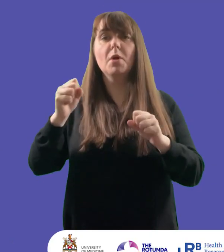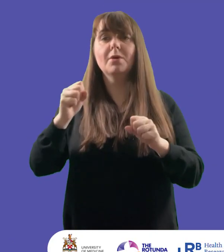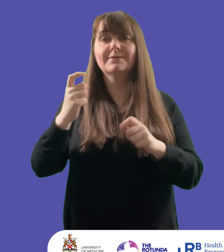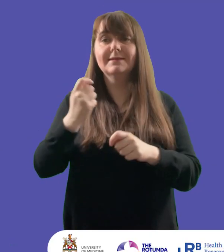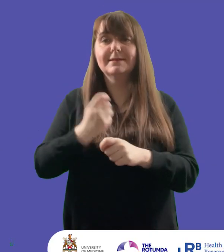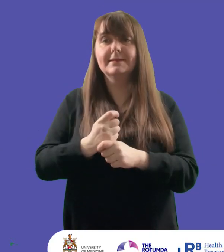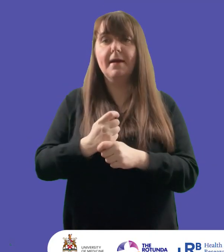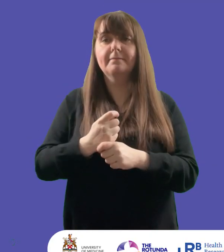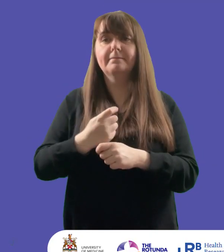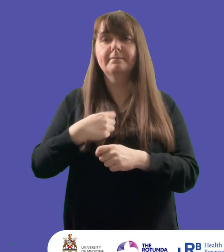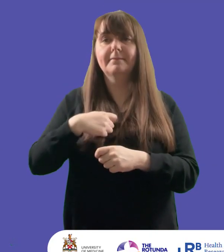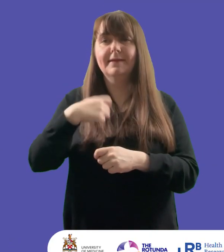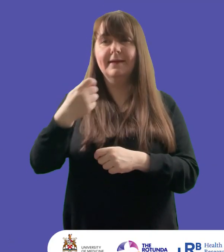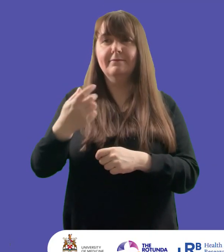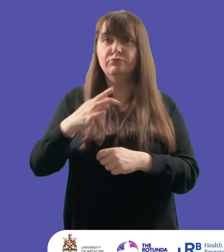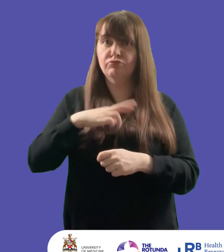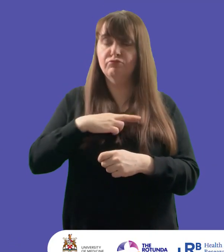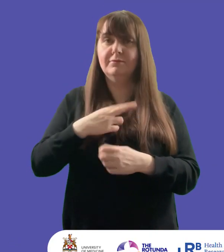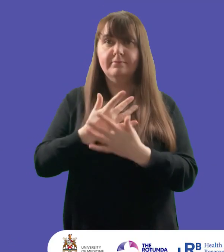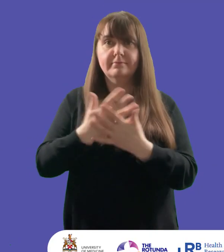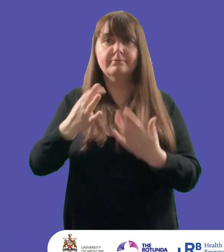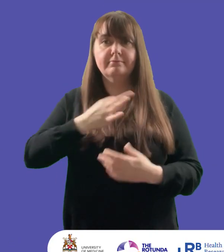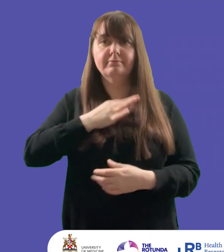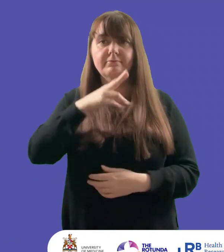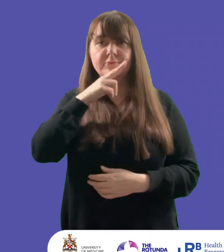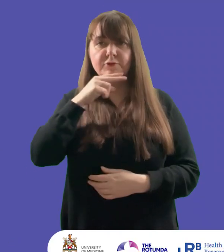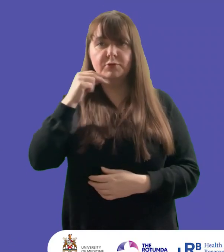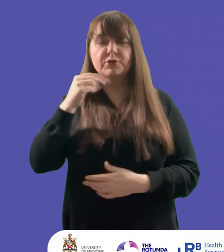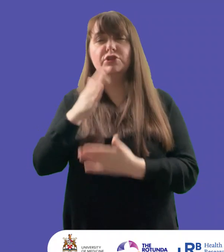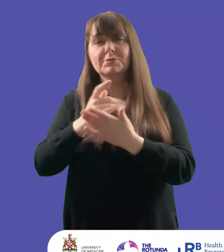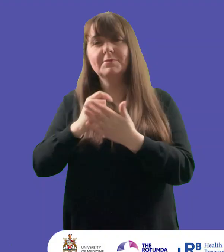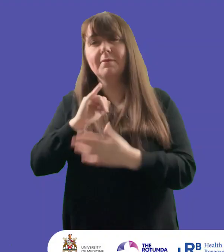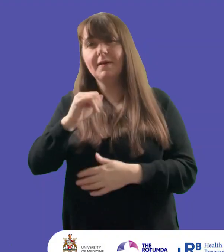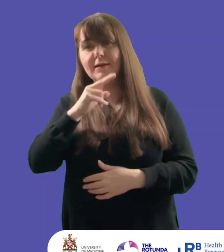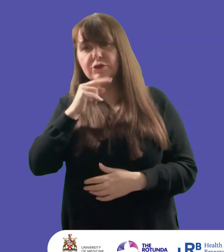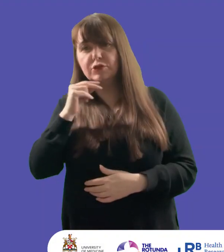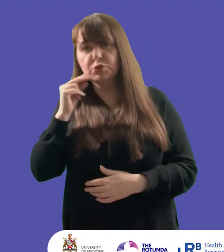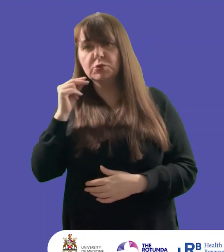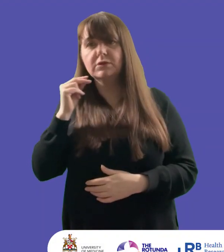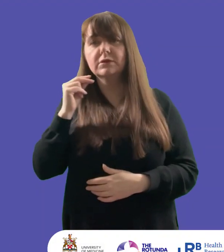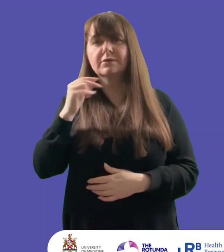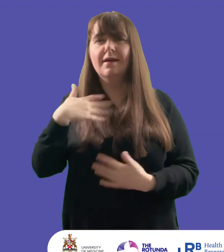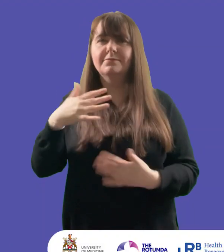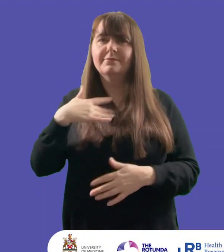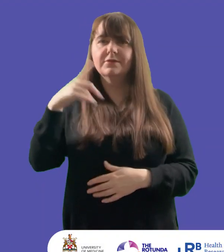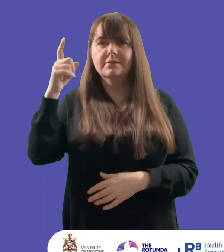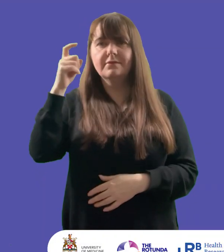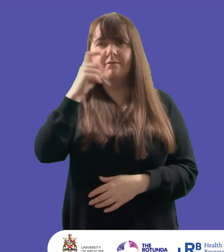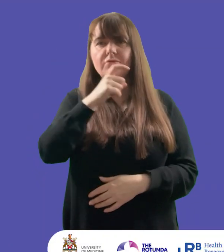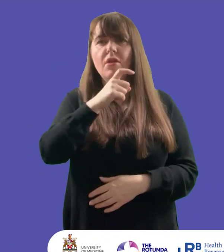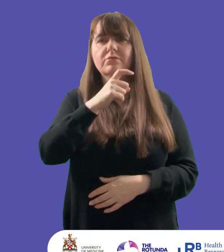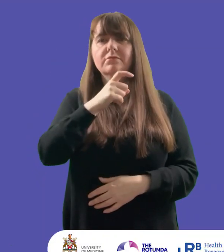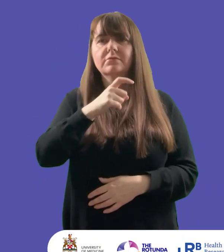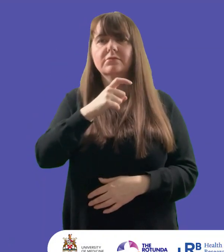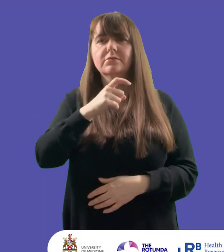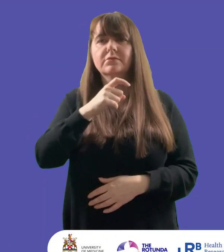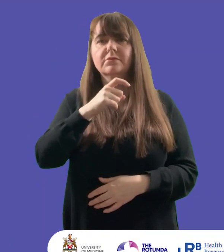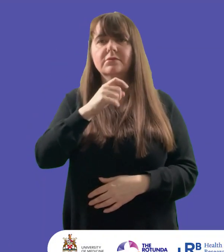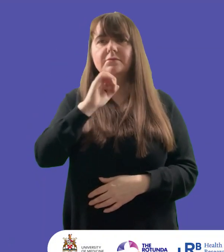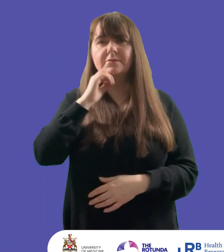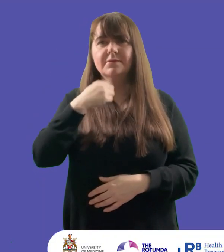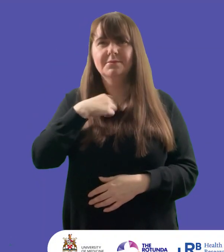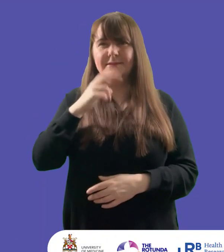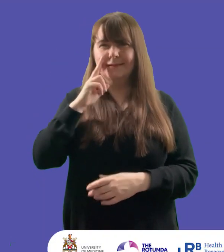Most of the time I give some really good news. Sometimes I give some bad news, which can be very, very difficult. So